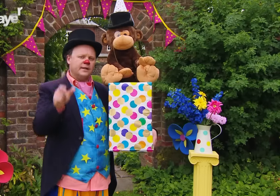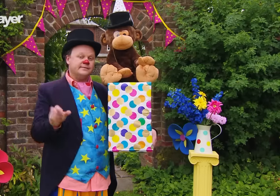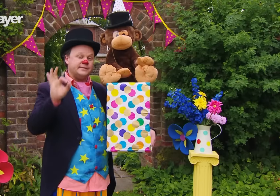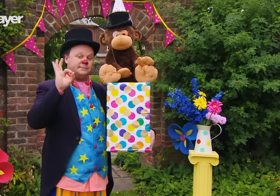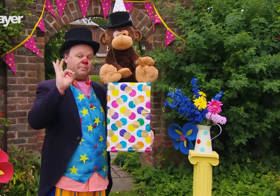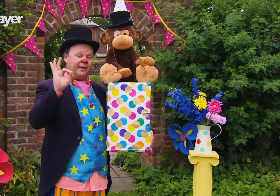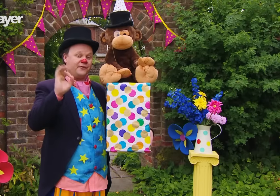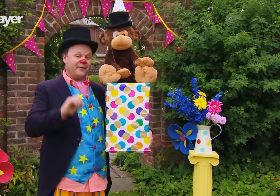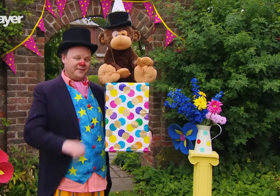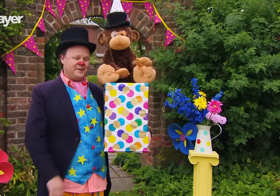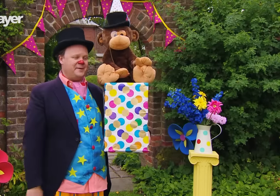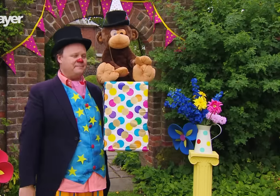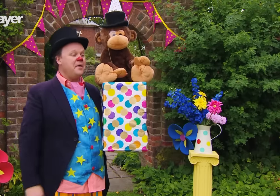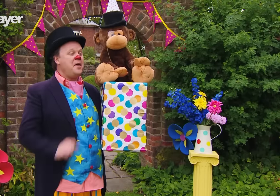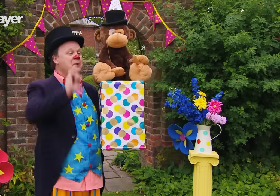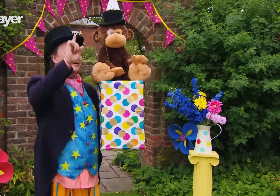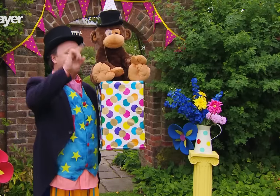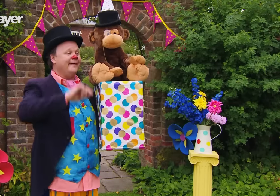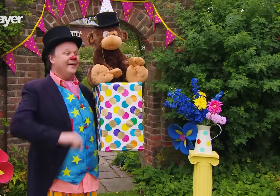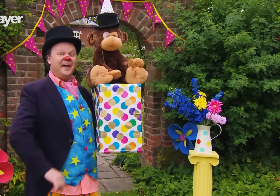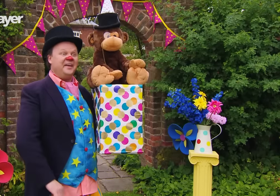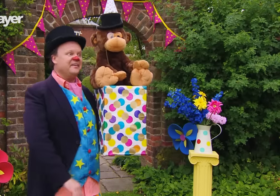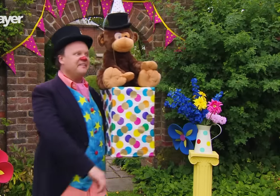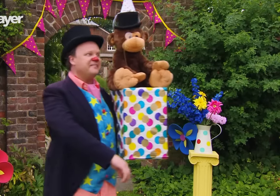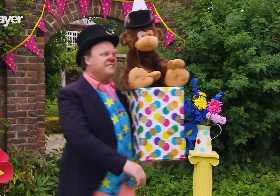someone special. Oh, hello.